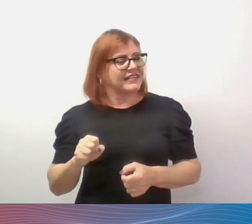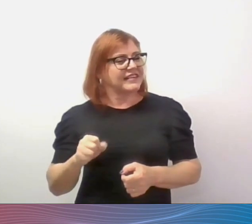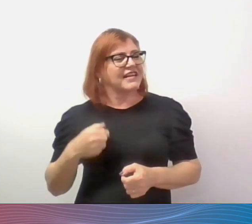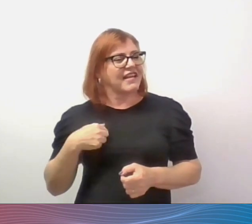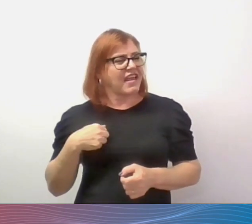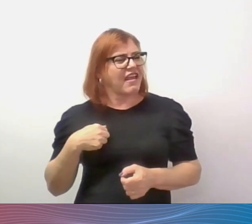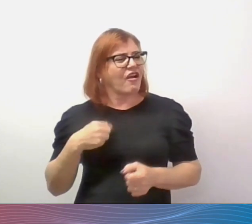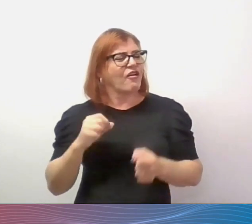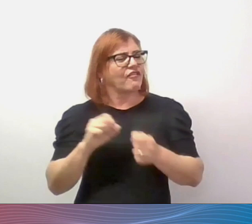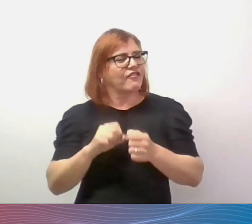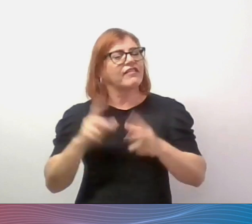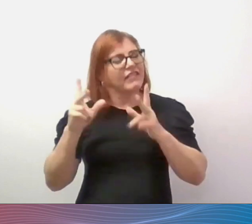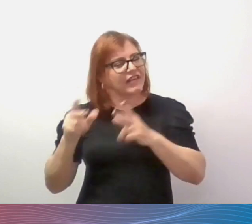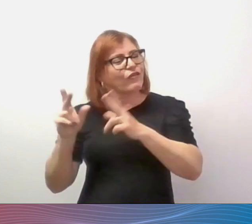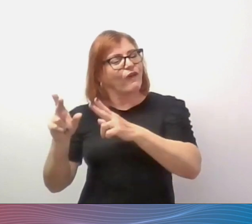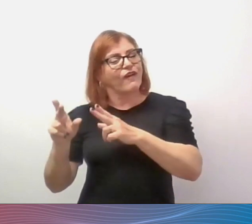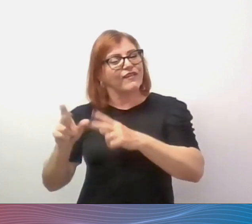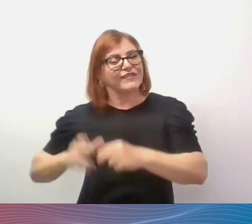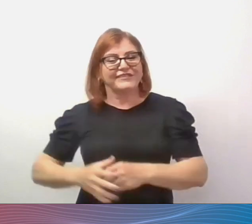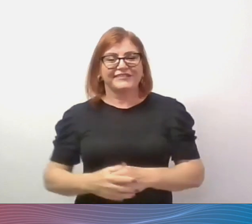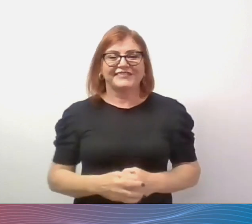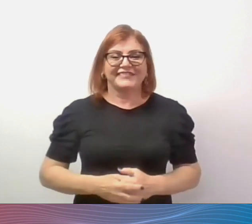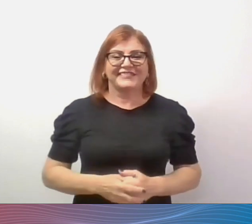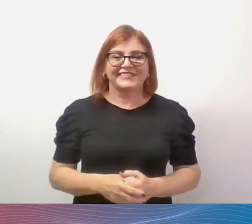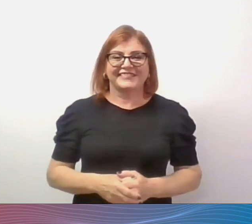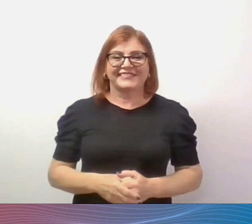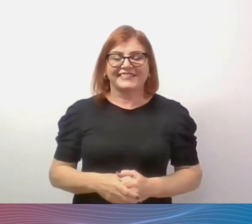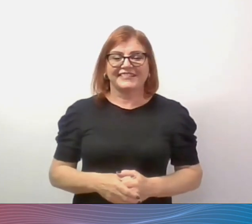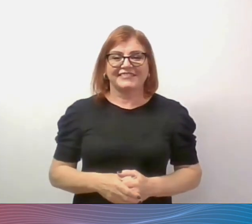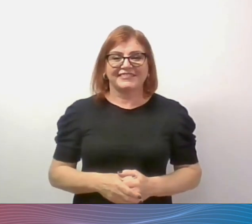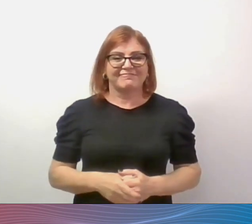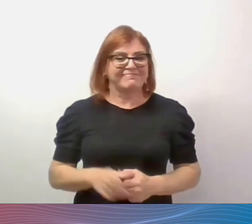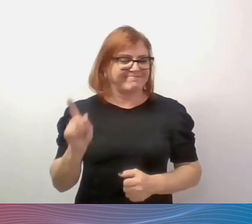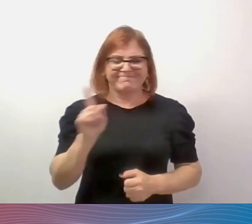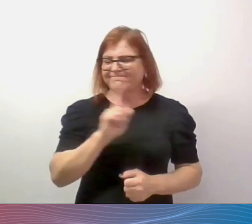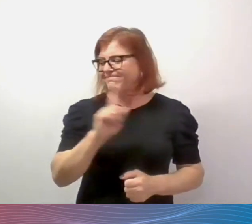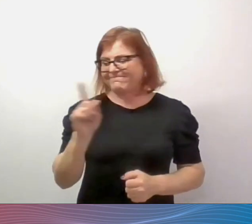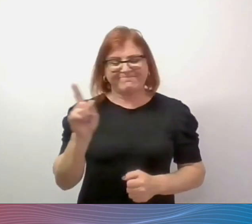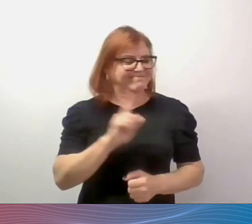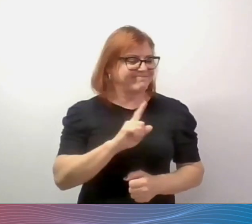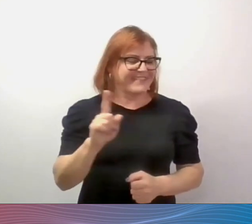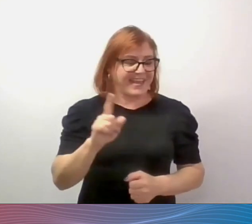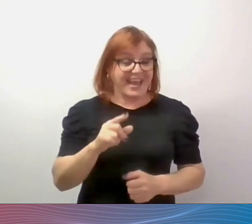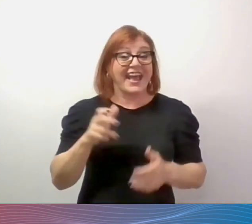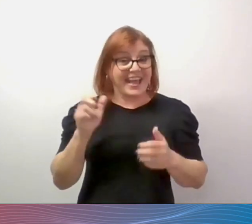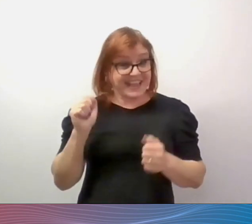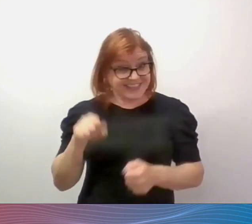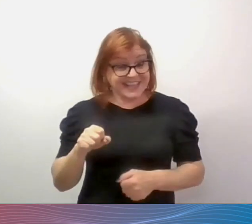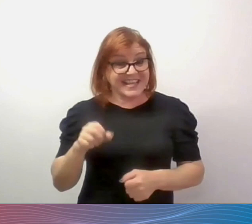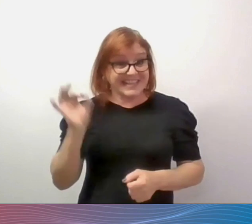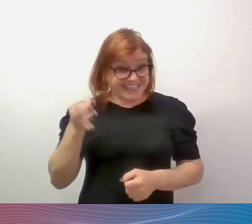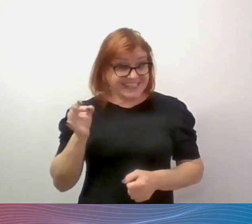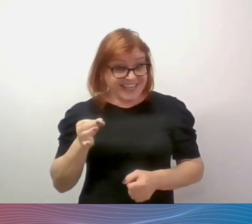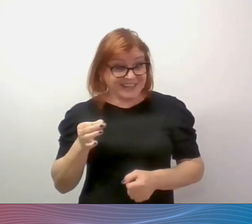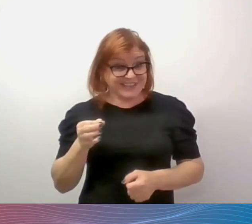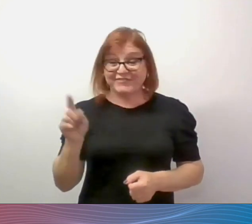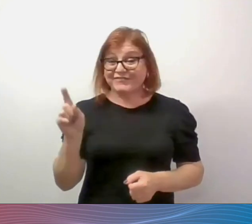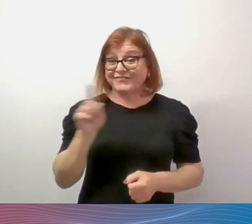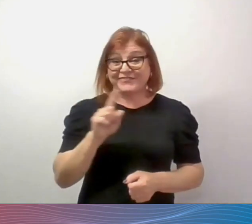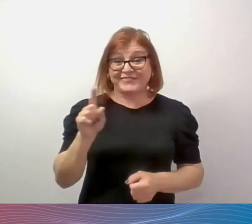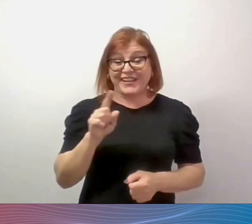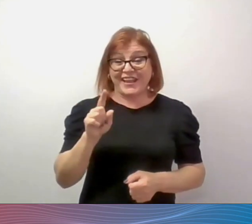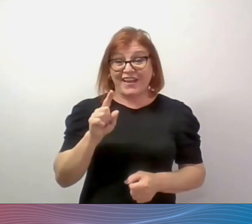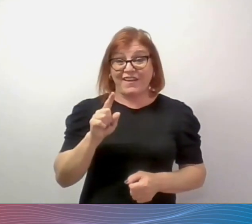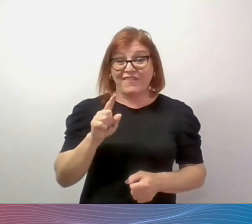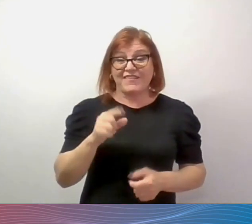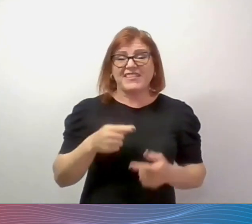I'm gonna do that. Não é esse tipo de imitar. It is not this kind of imitator. Irmãos, a imitação